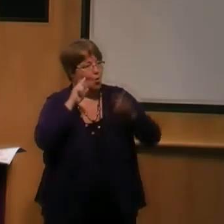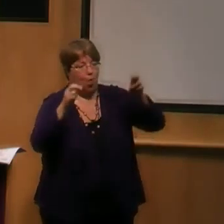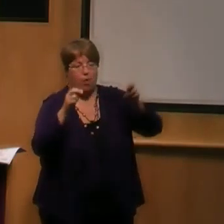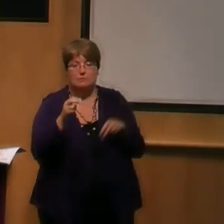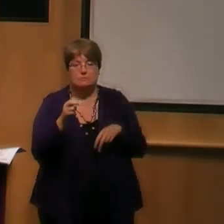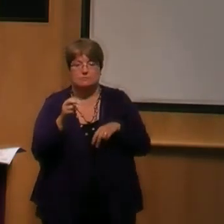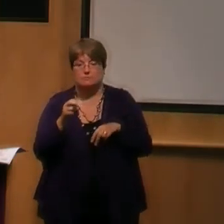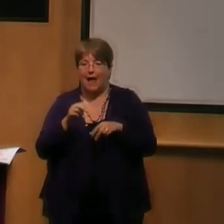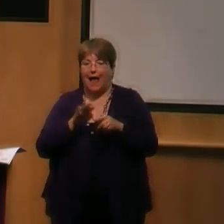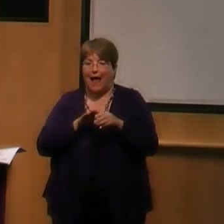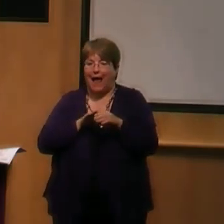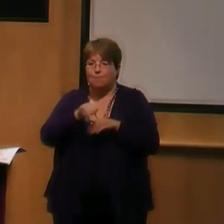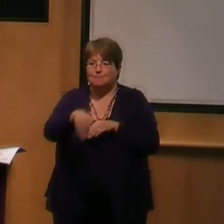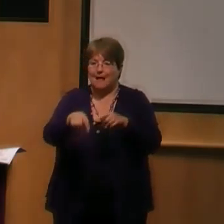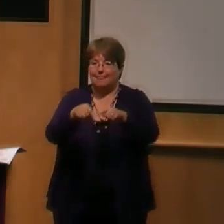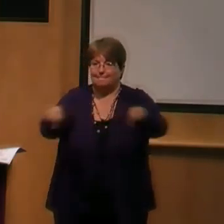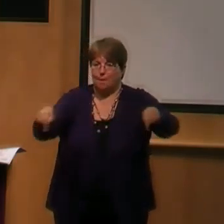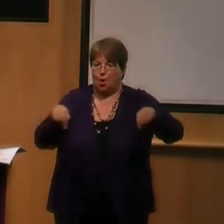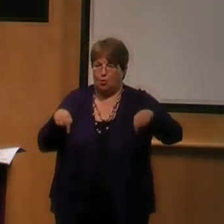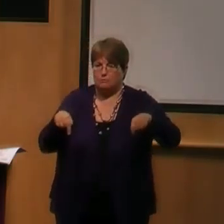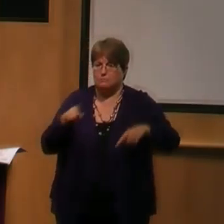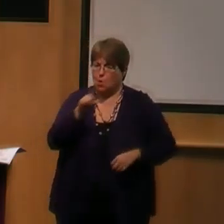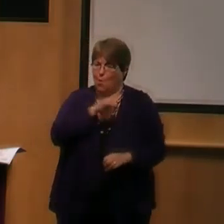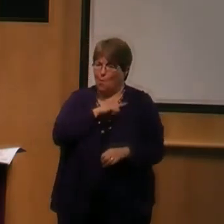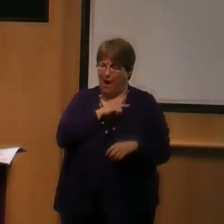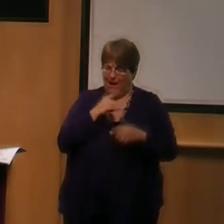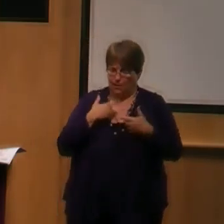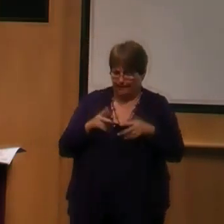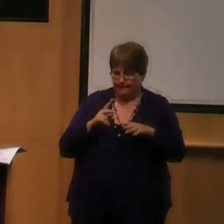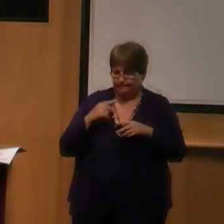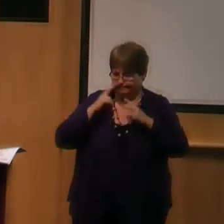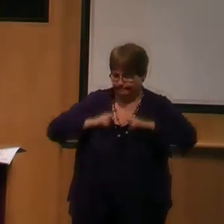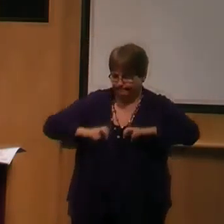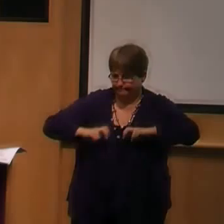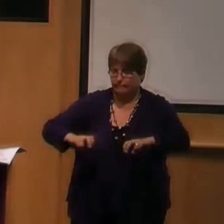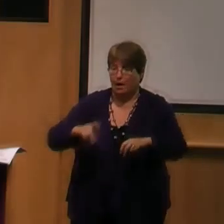We have a few events coming up for transition. The first one's called Outside the Box.